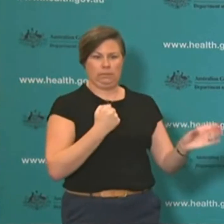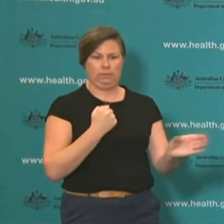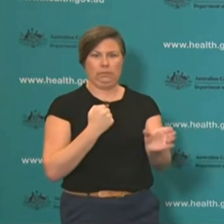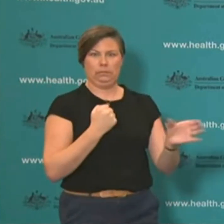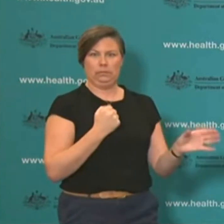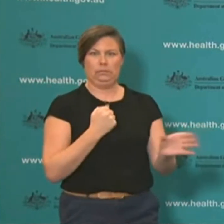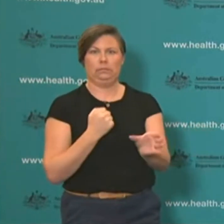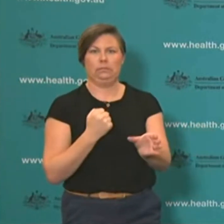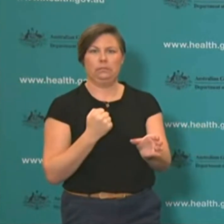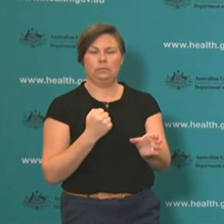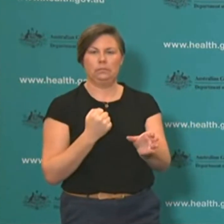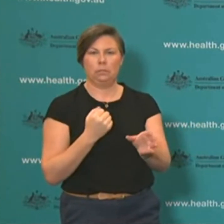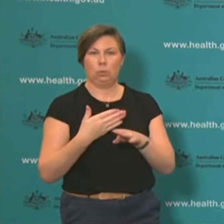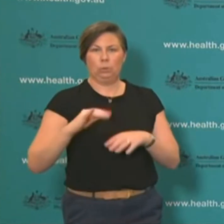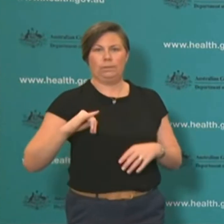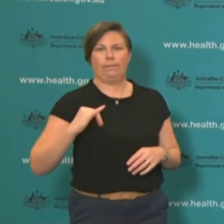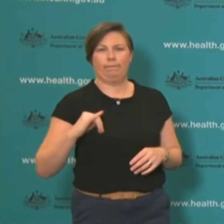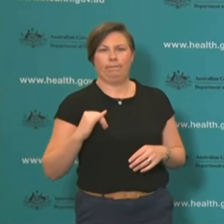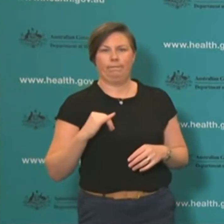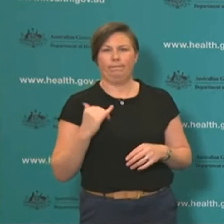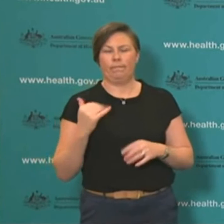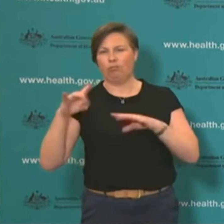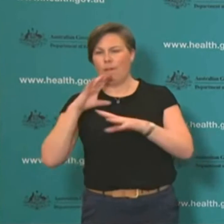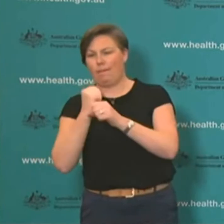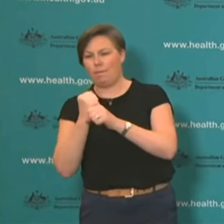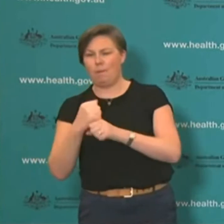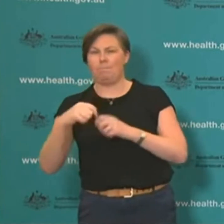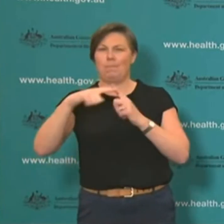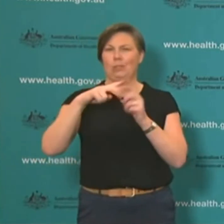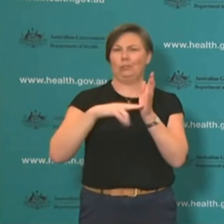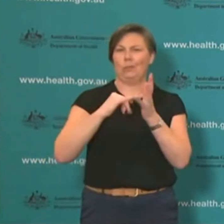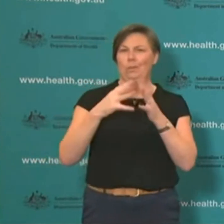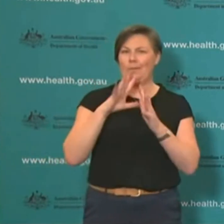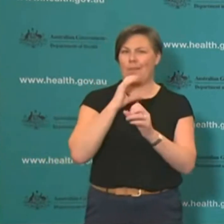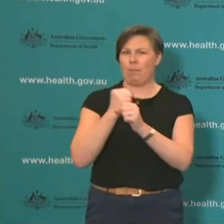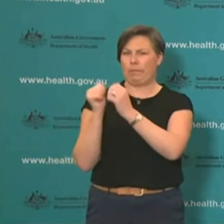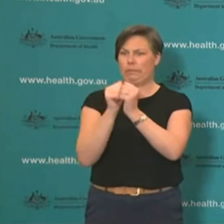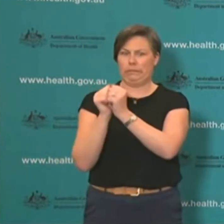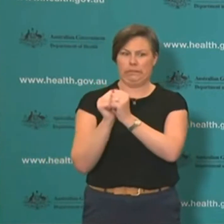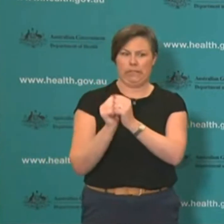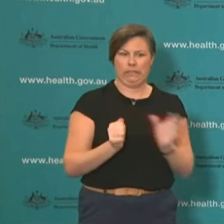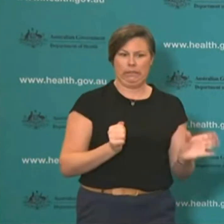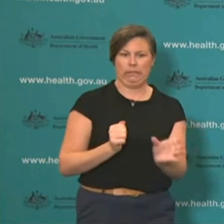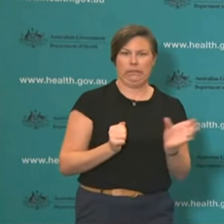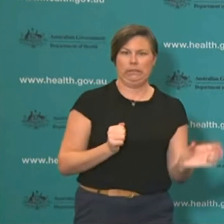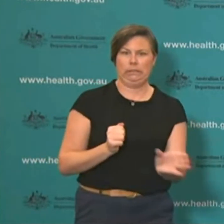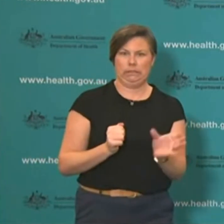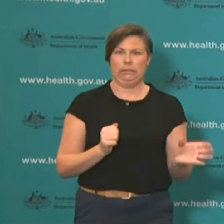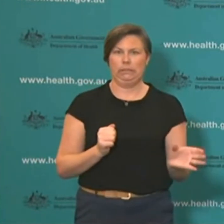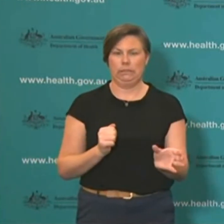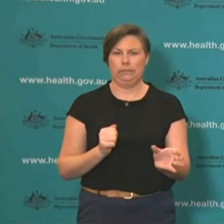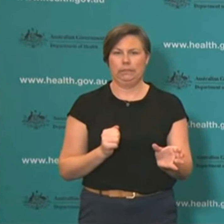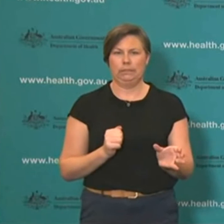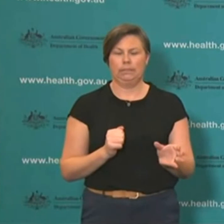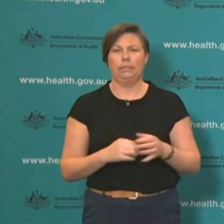Aspen, and so did the New South Wales Health Service. When you have single outbreaks like that, it's possible to supplement up to 80% of the